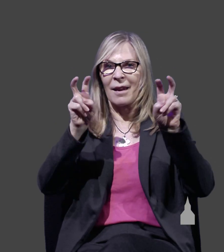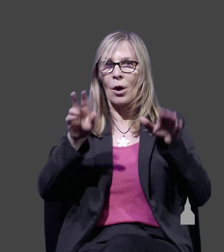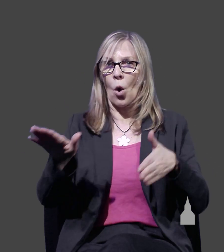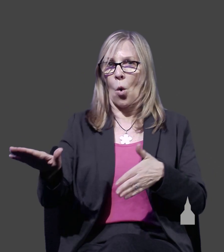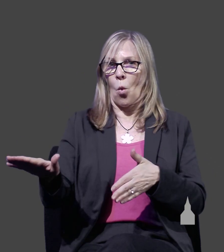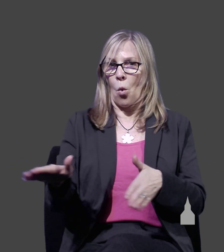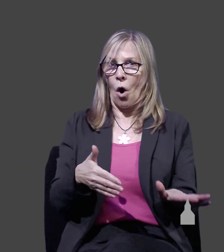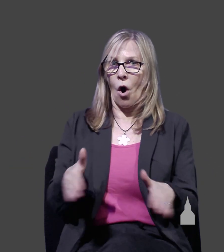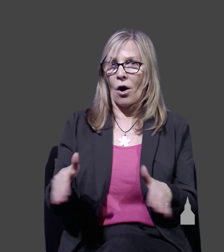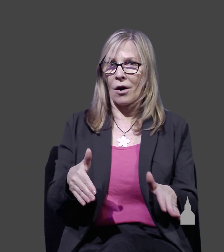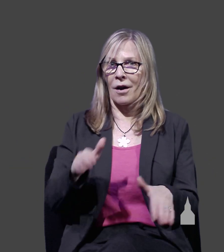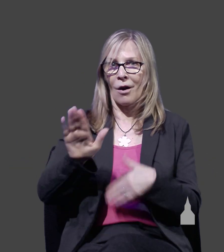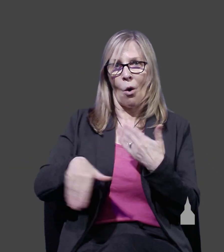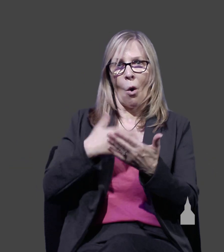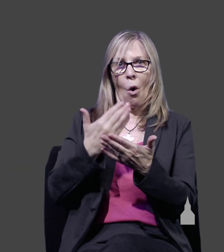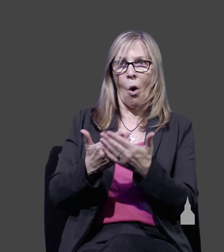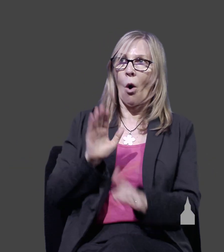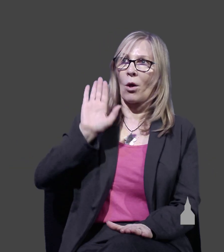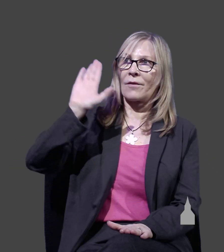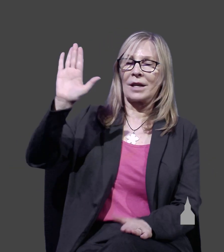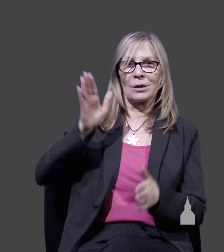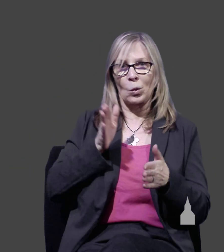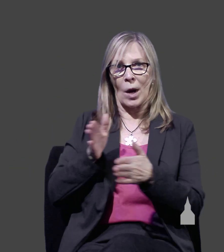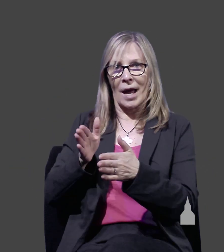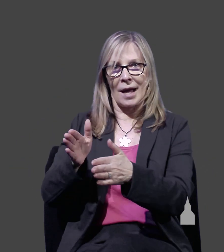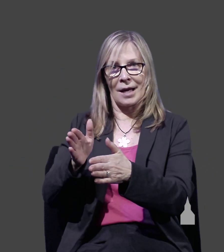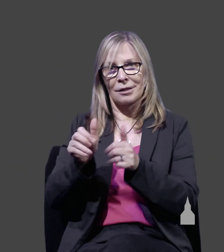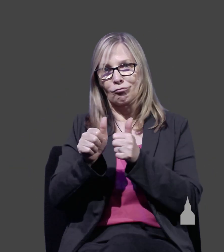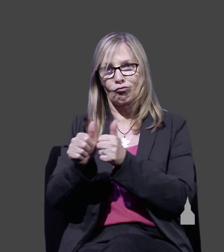his ways, and hold fast to him.